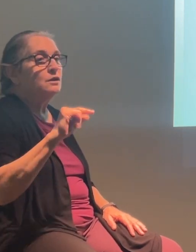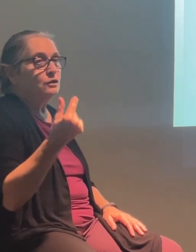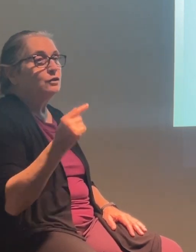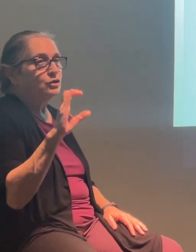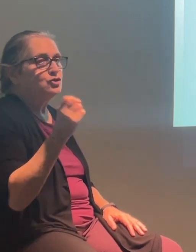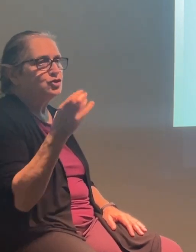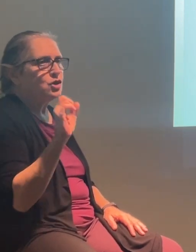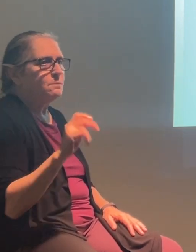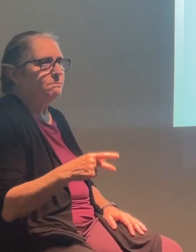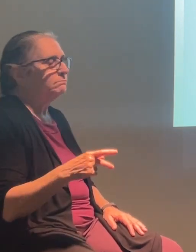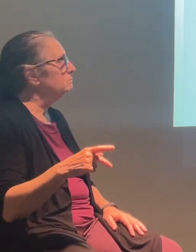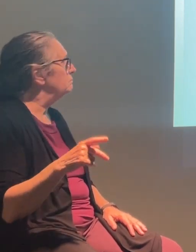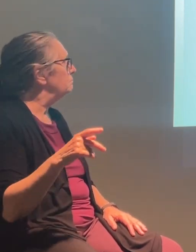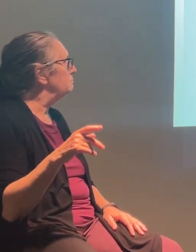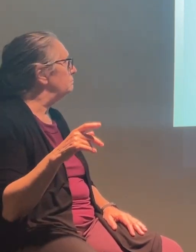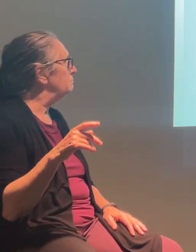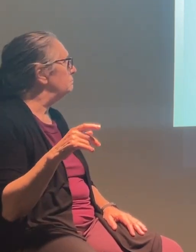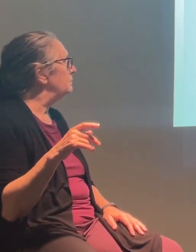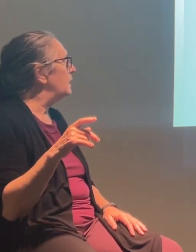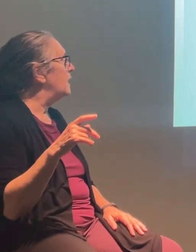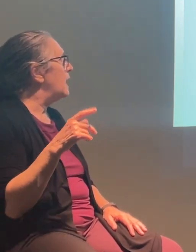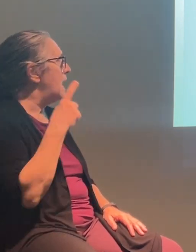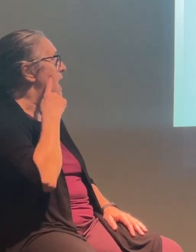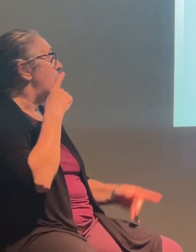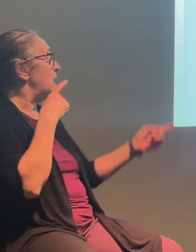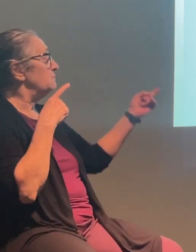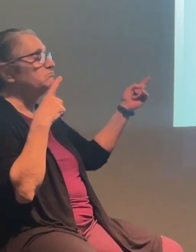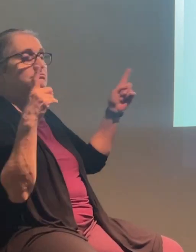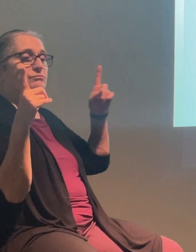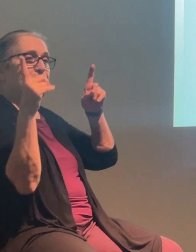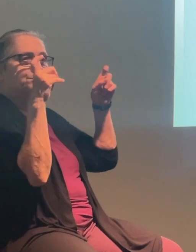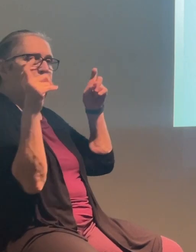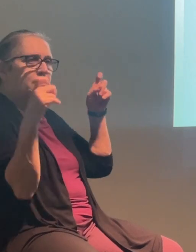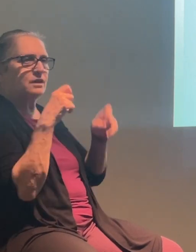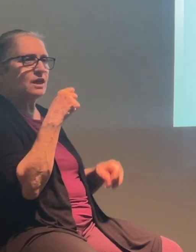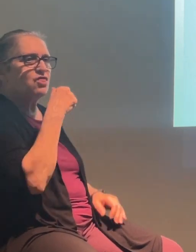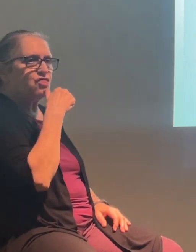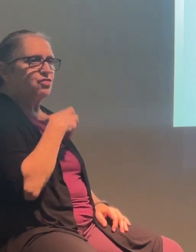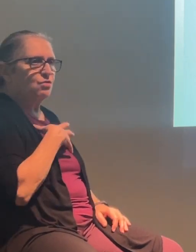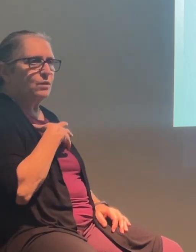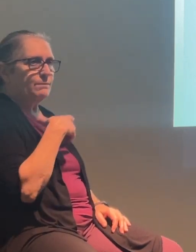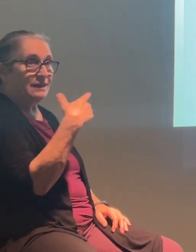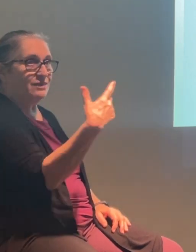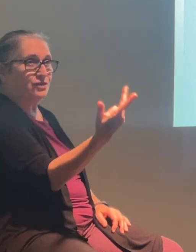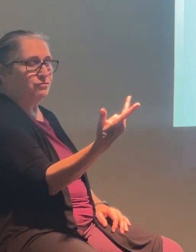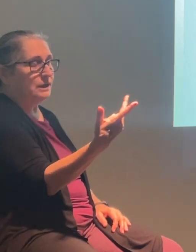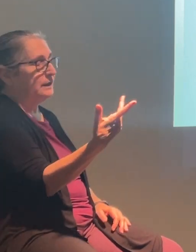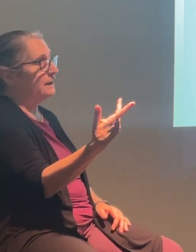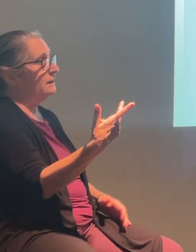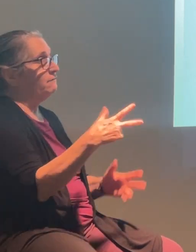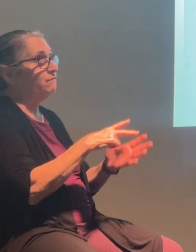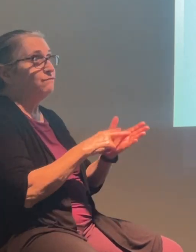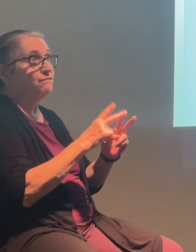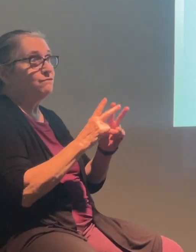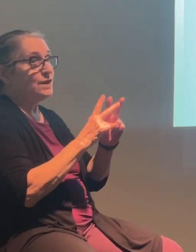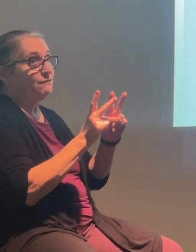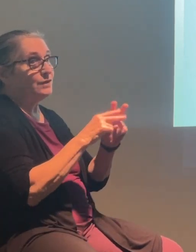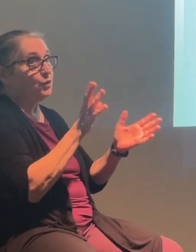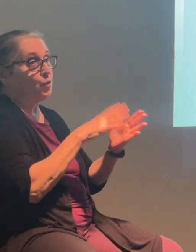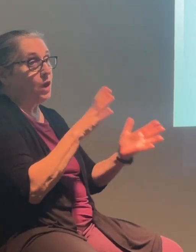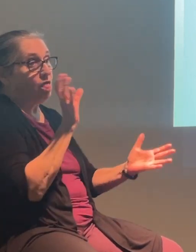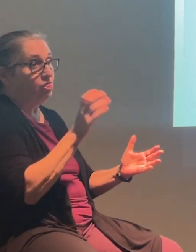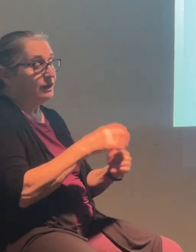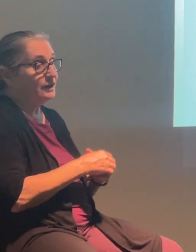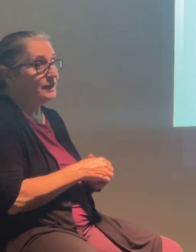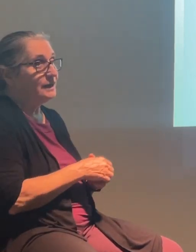basically, and he took a photograph of these 3 very wealthy ladies, very well dressed, but